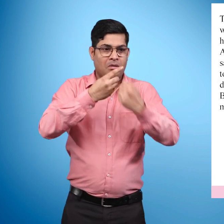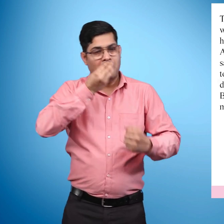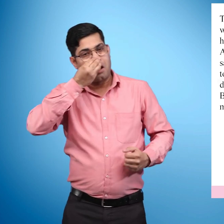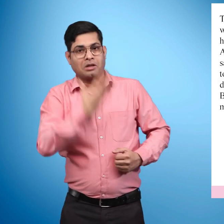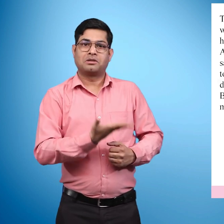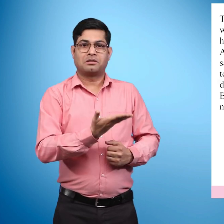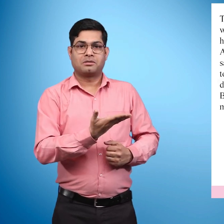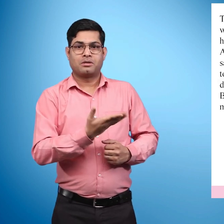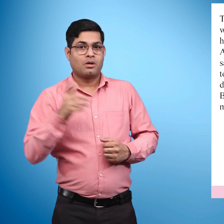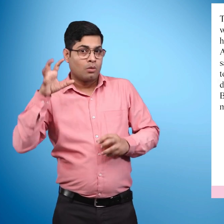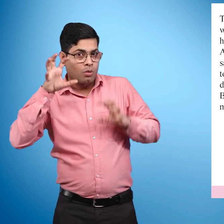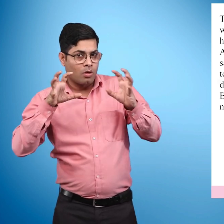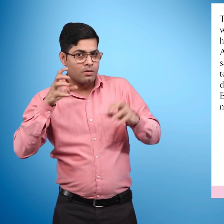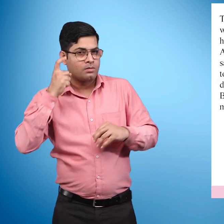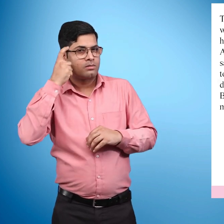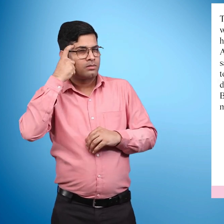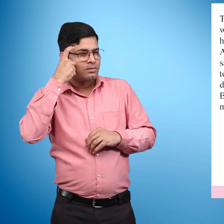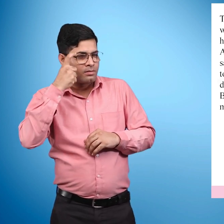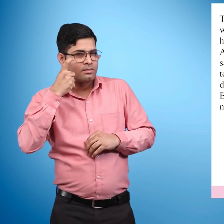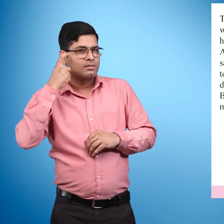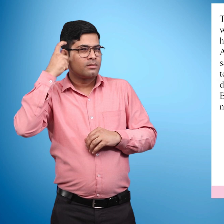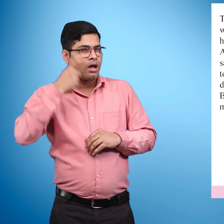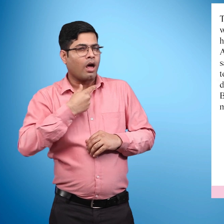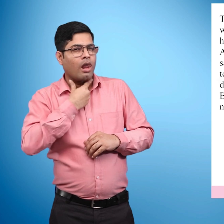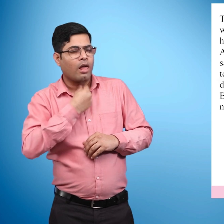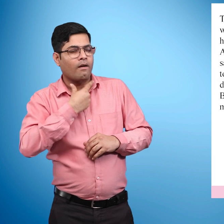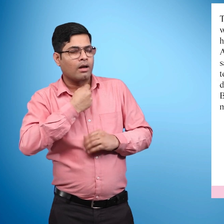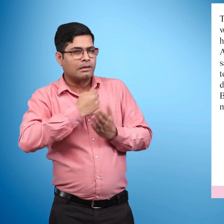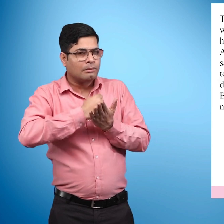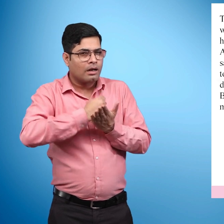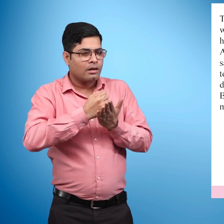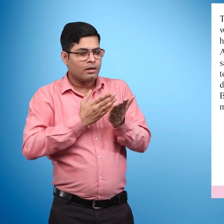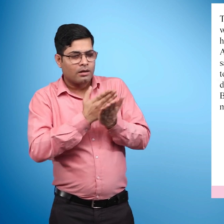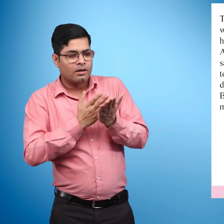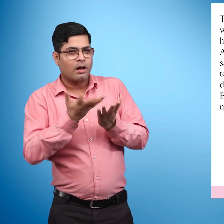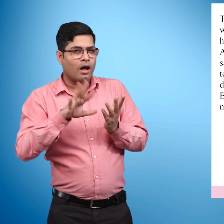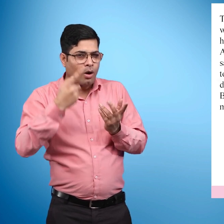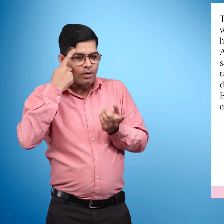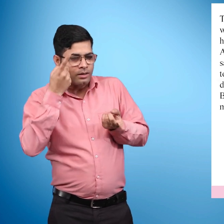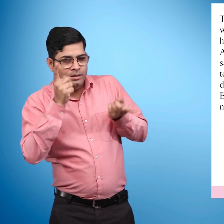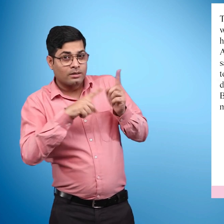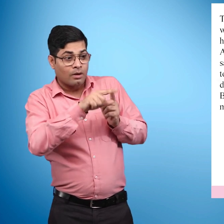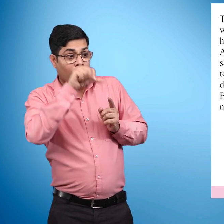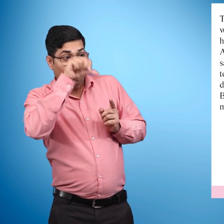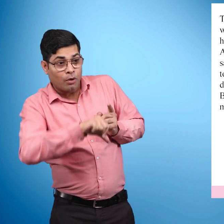But perhaps he could be tricked in other ways, assuming a servile manner,